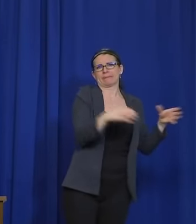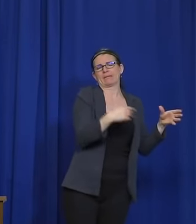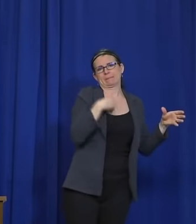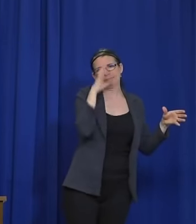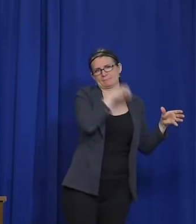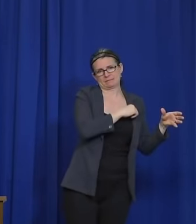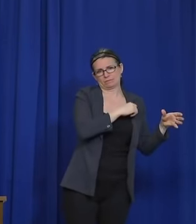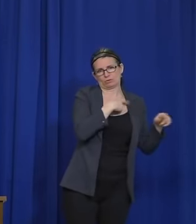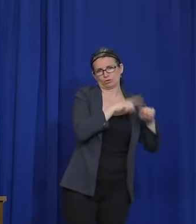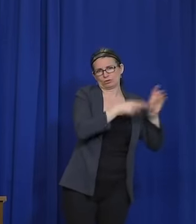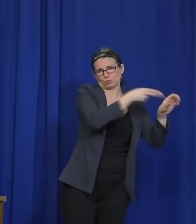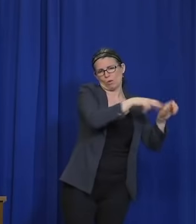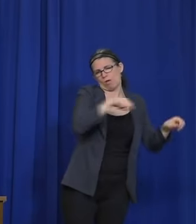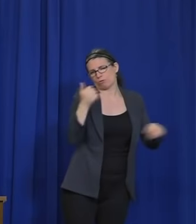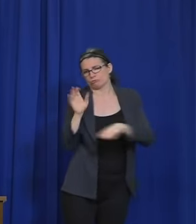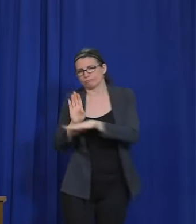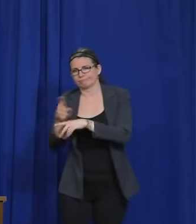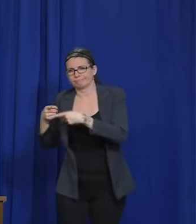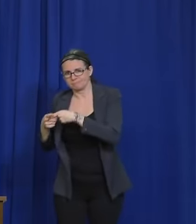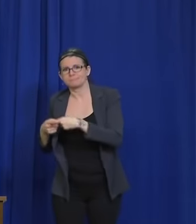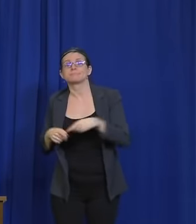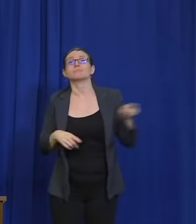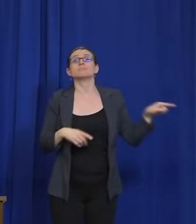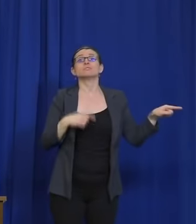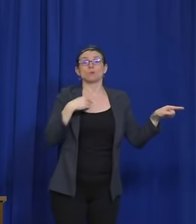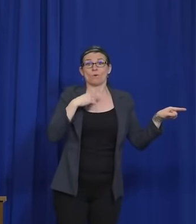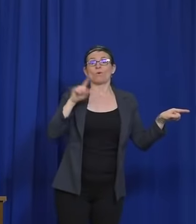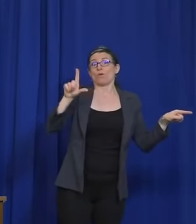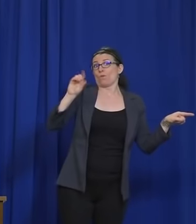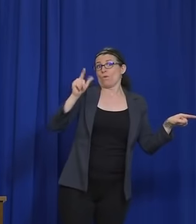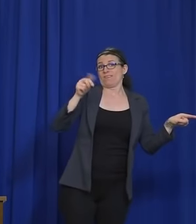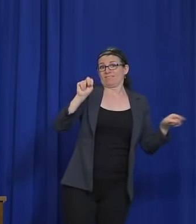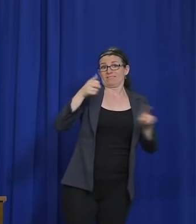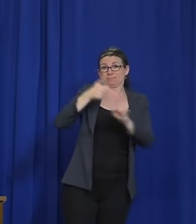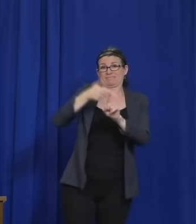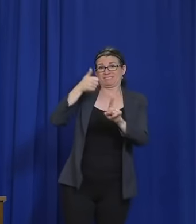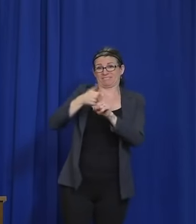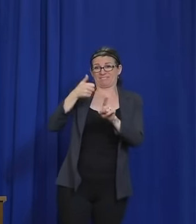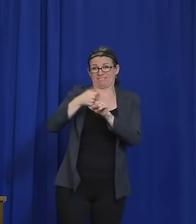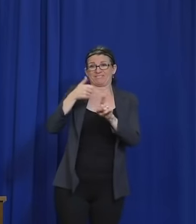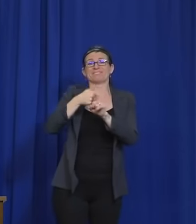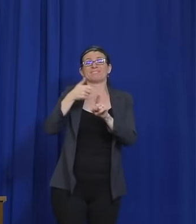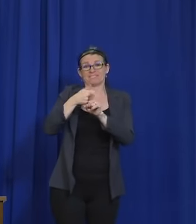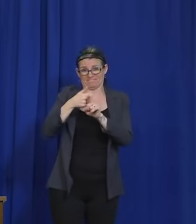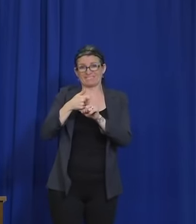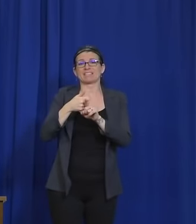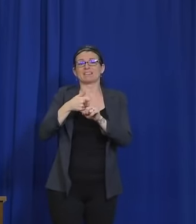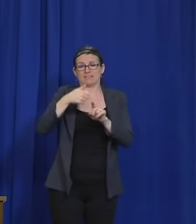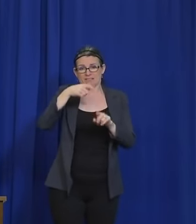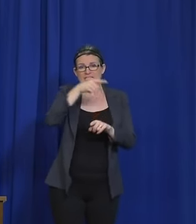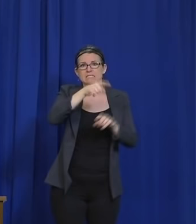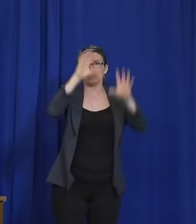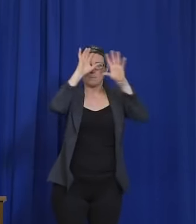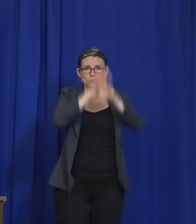Governor Hogan, who's the president of the National Governors Association, which I rejoined a little over a year ago,